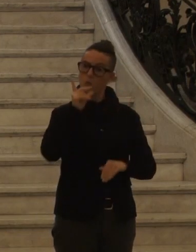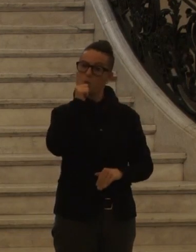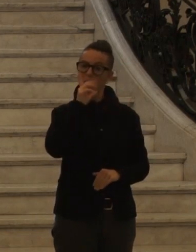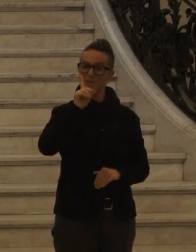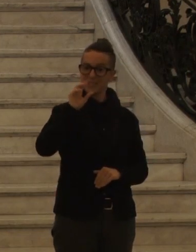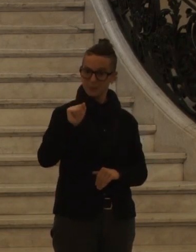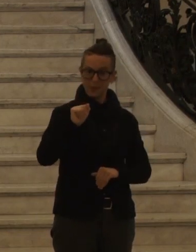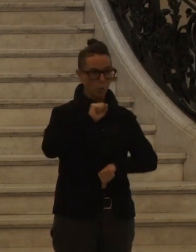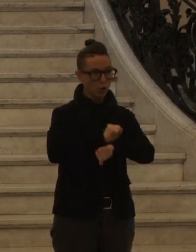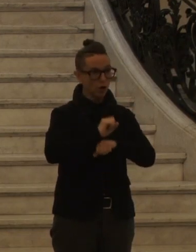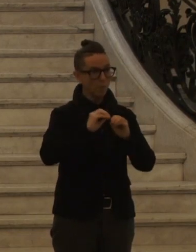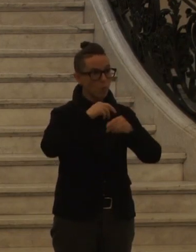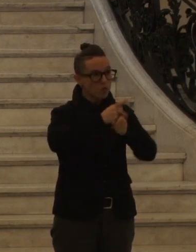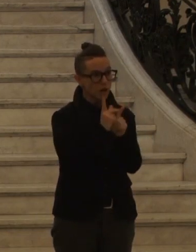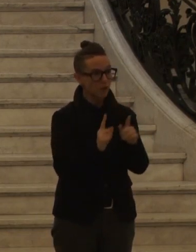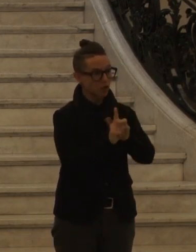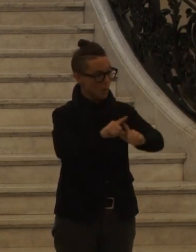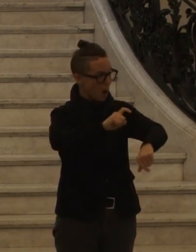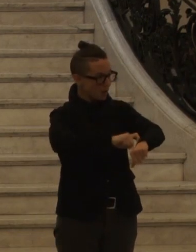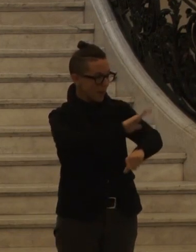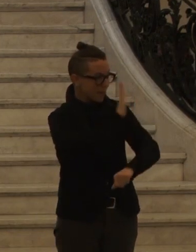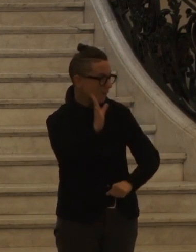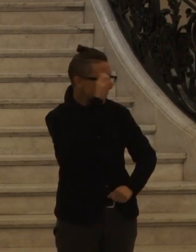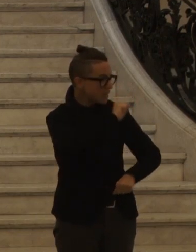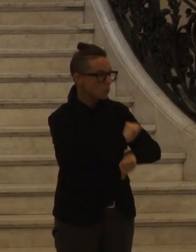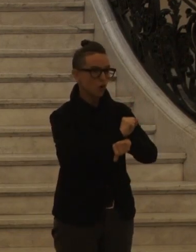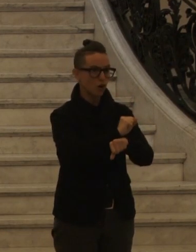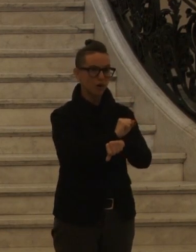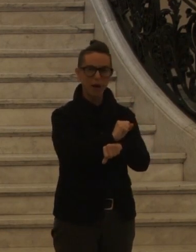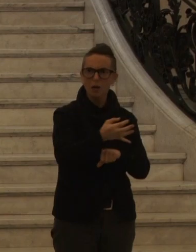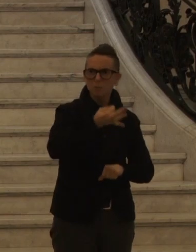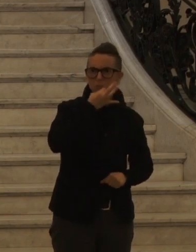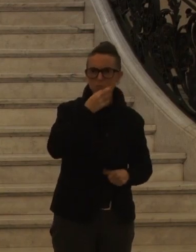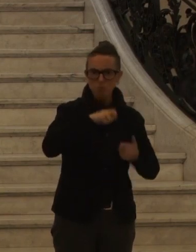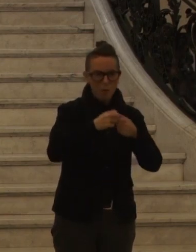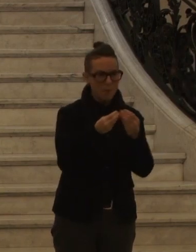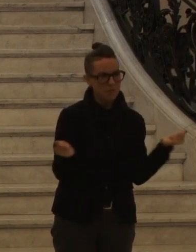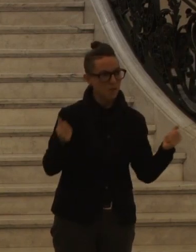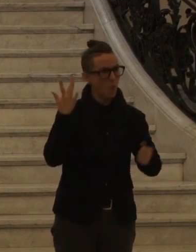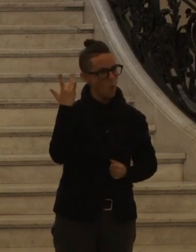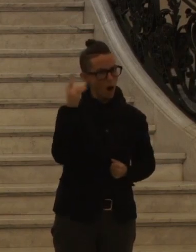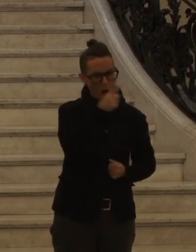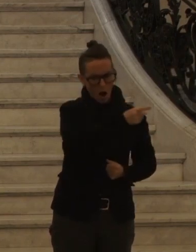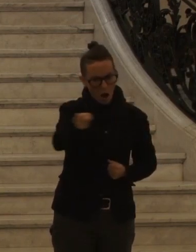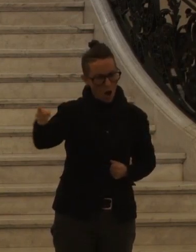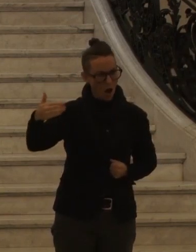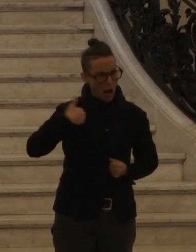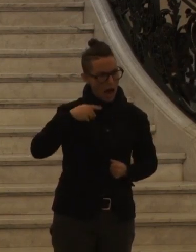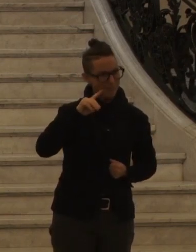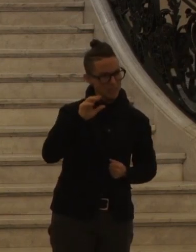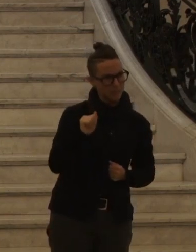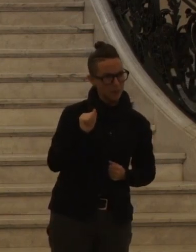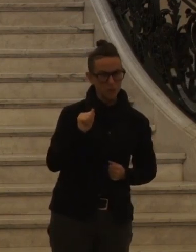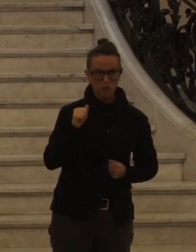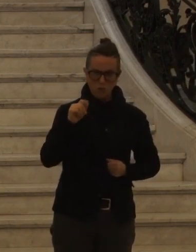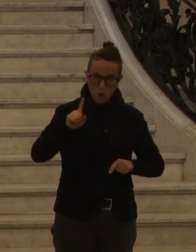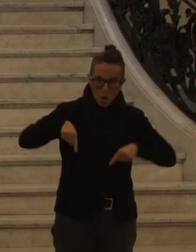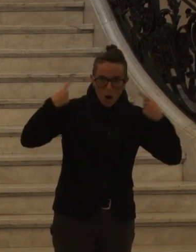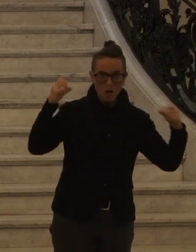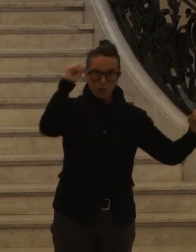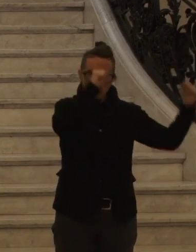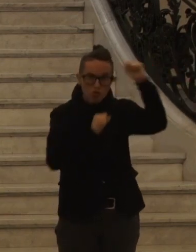they show up on time, they never call out, and they're better problem solvers because of the fact that they have a disability. And